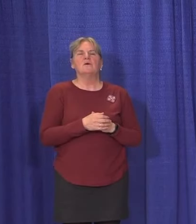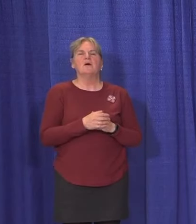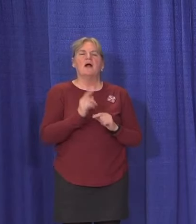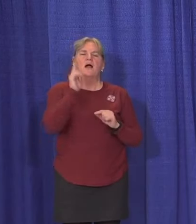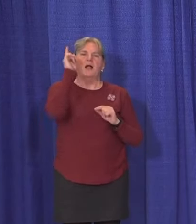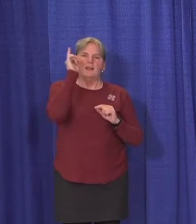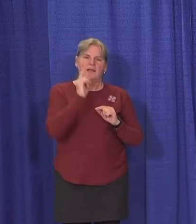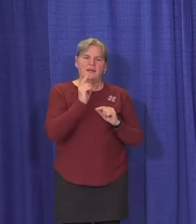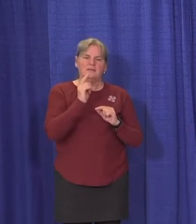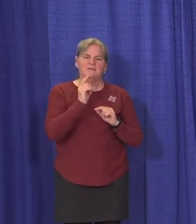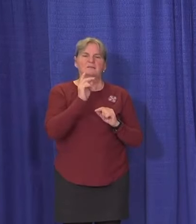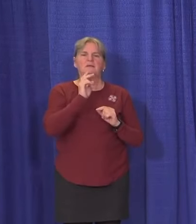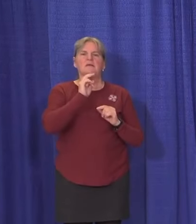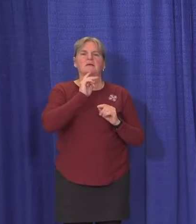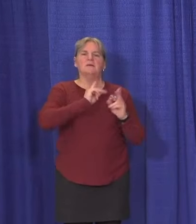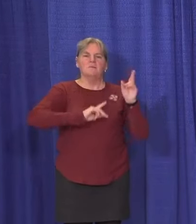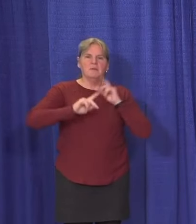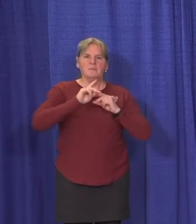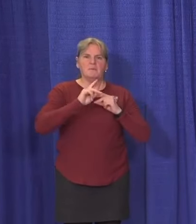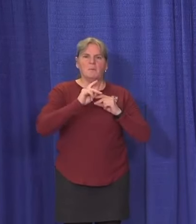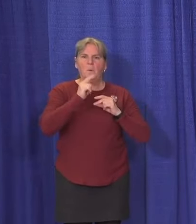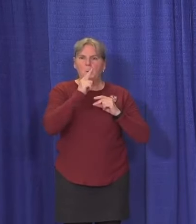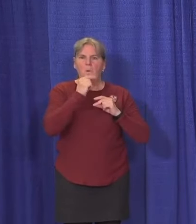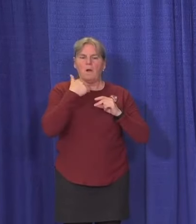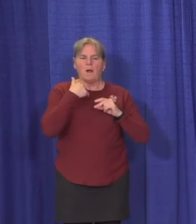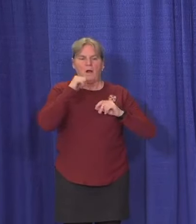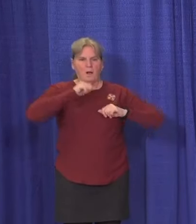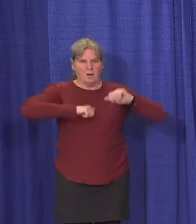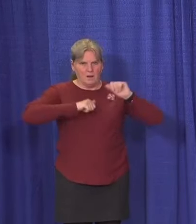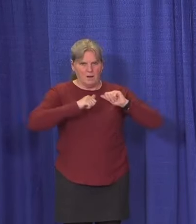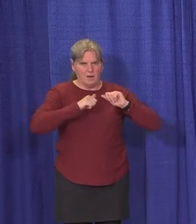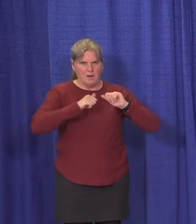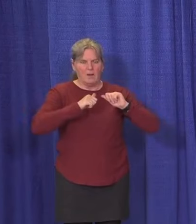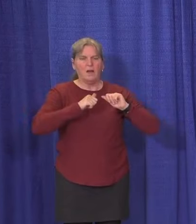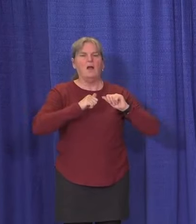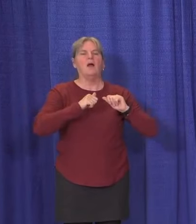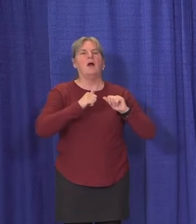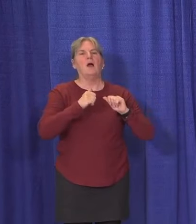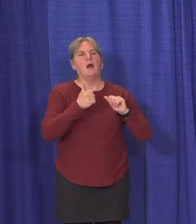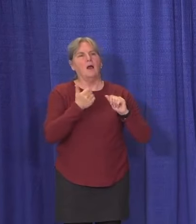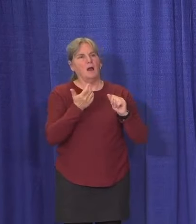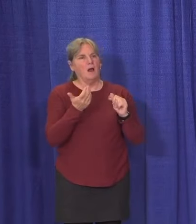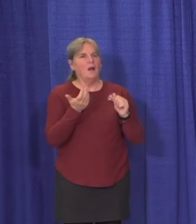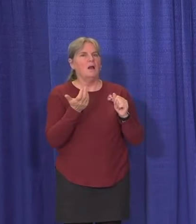more time it takes. So we have to recognize it takes time, but